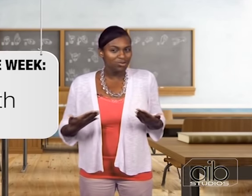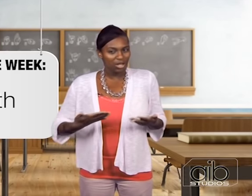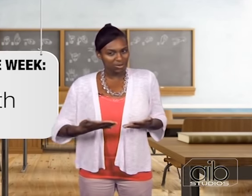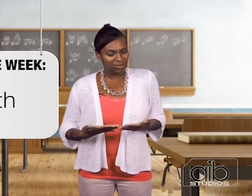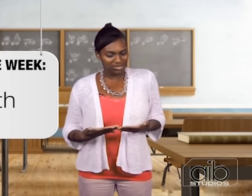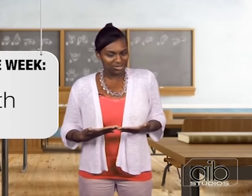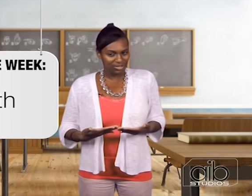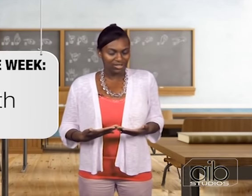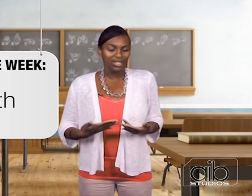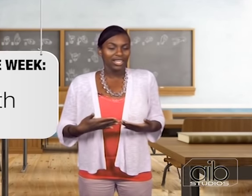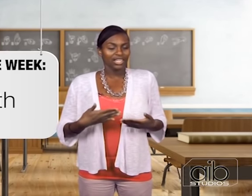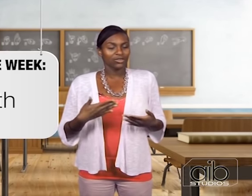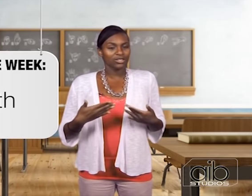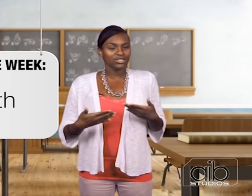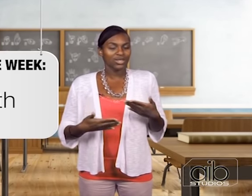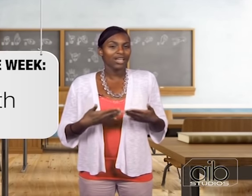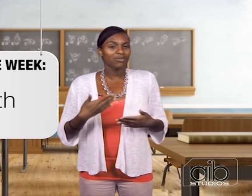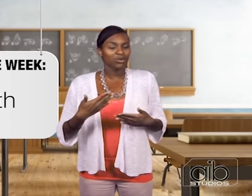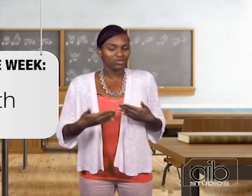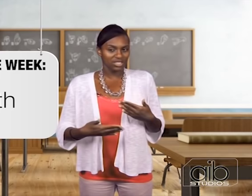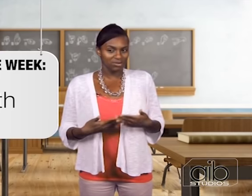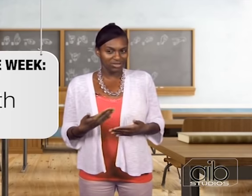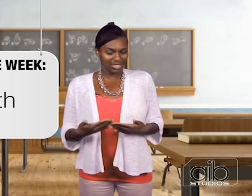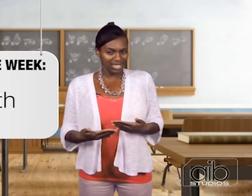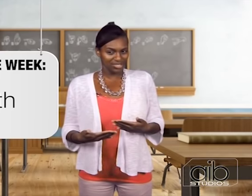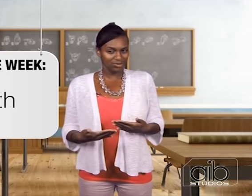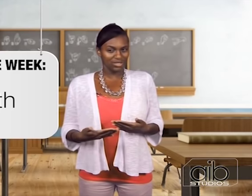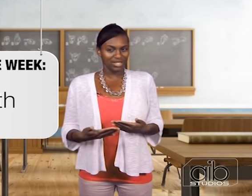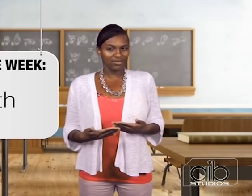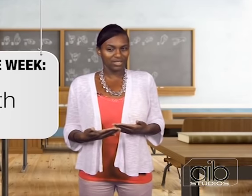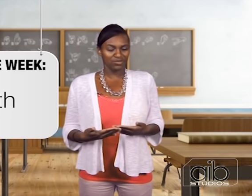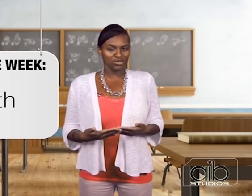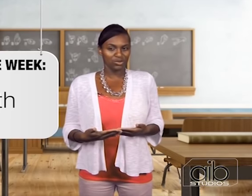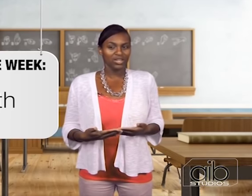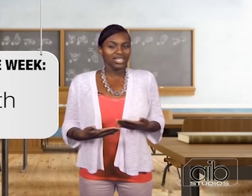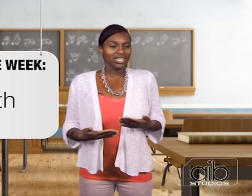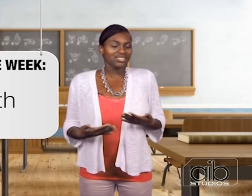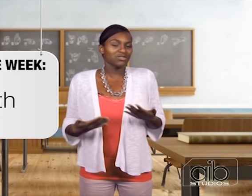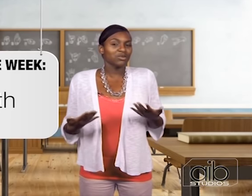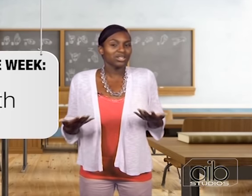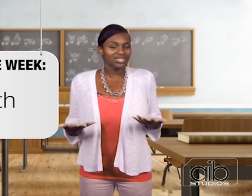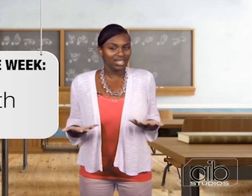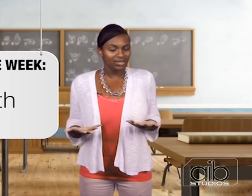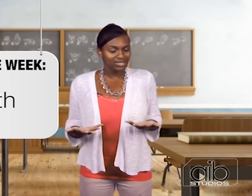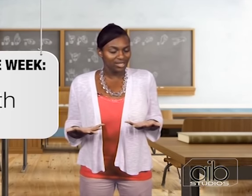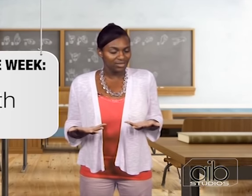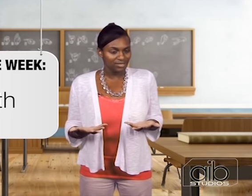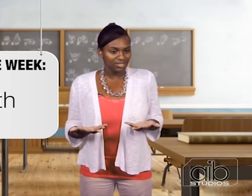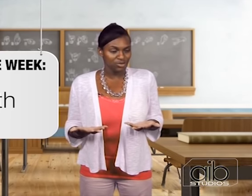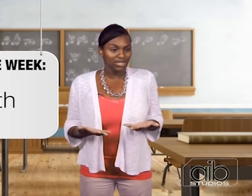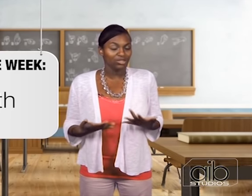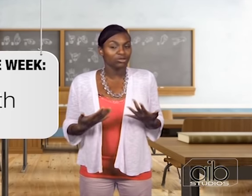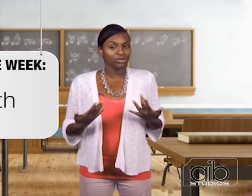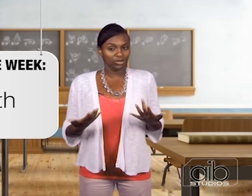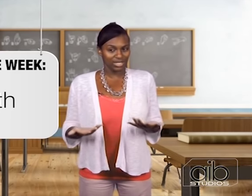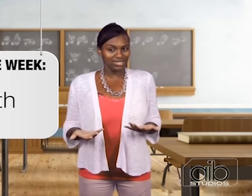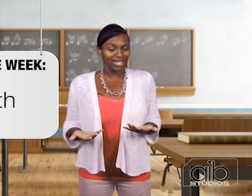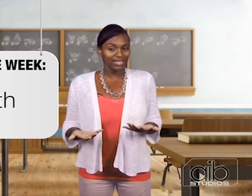probably want to learn in order to have more of a communication with a deaf individual is if you want to tell a deaf individual that you're learning sign